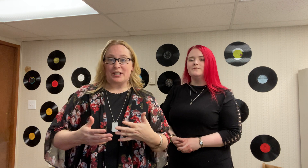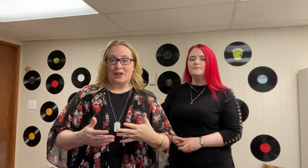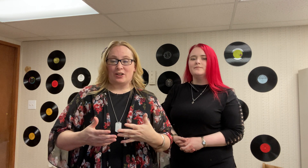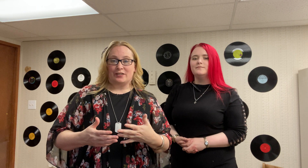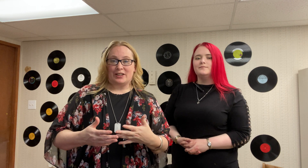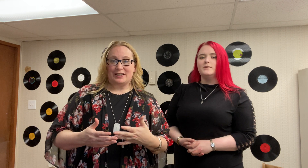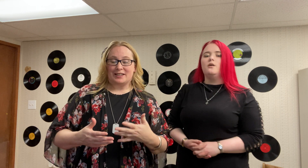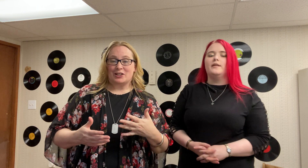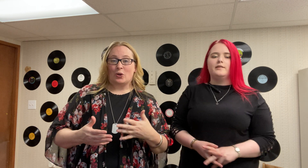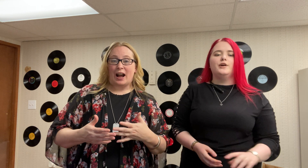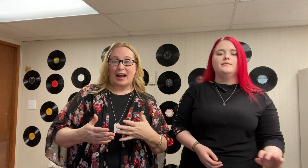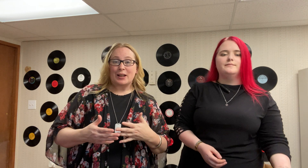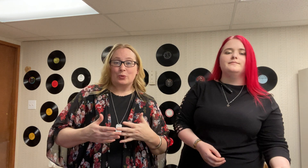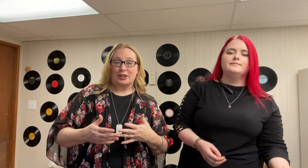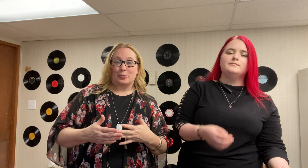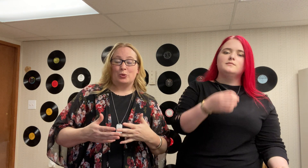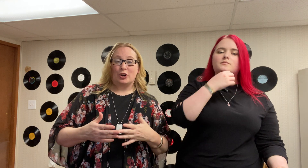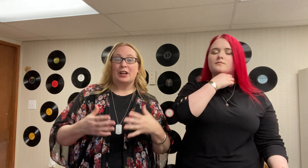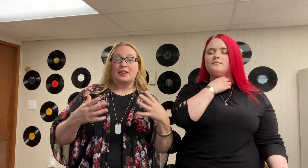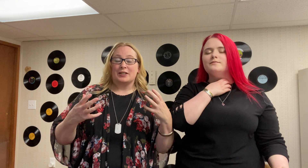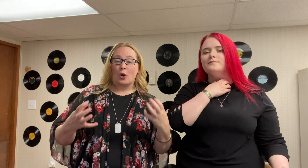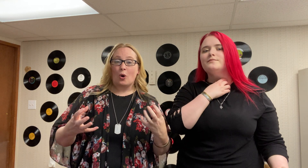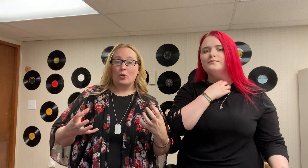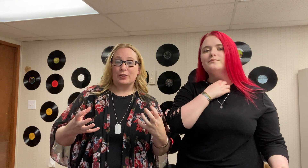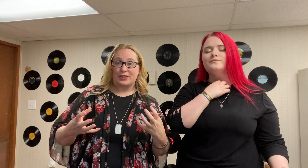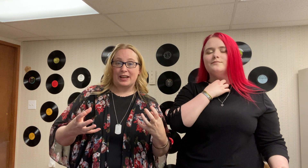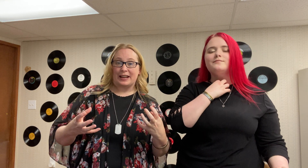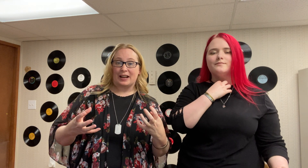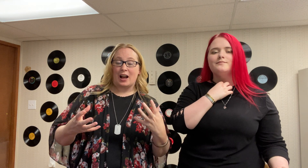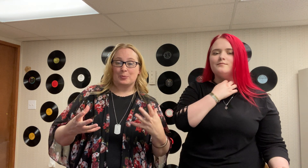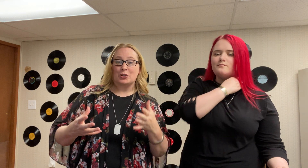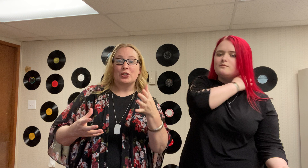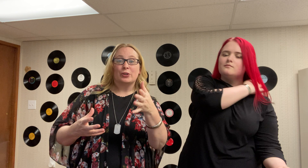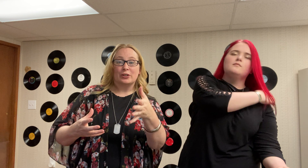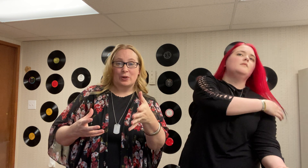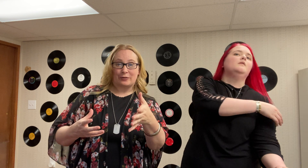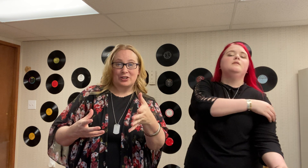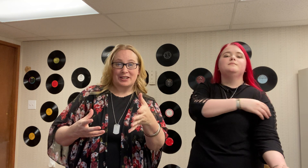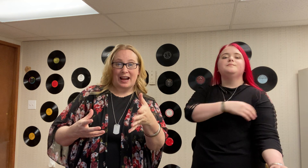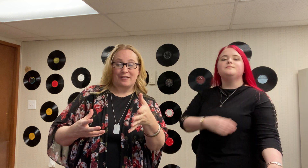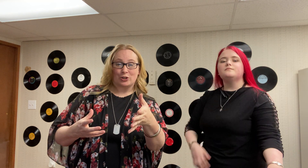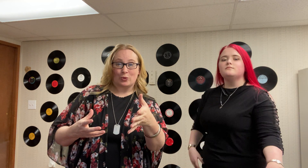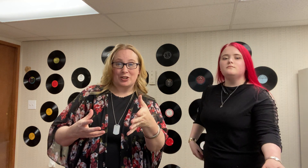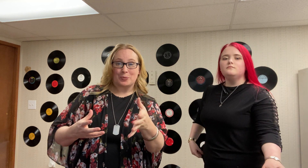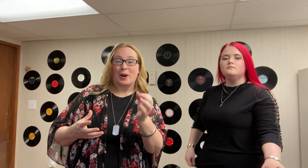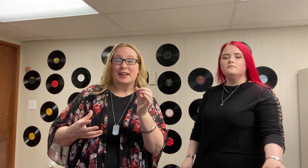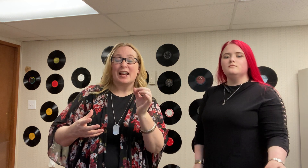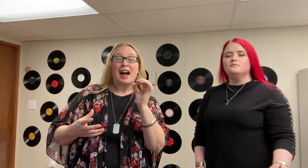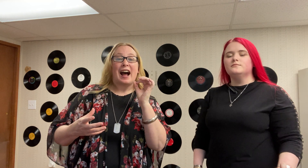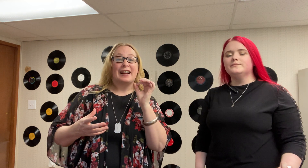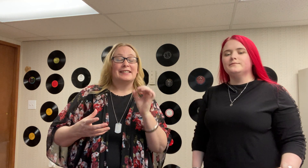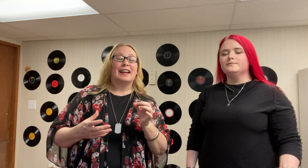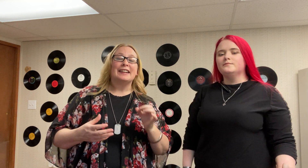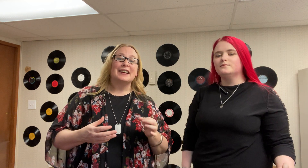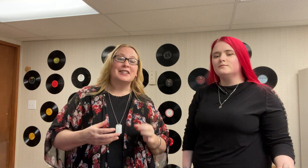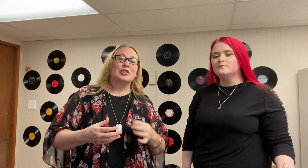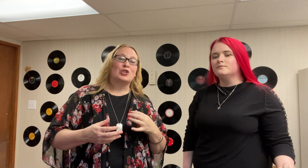all of this, and That's so good. I will put this whole thing up so you can reference it afterwards. But I'd like us to try